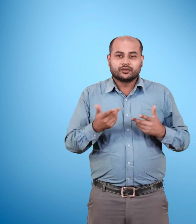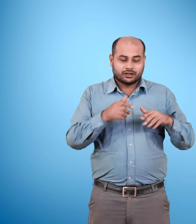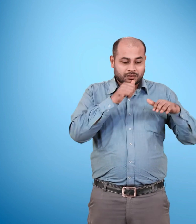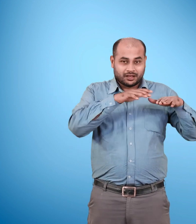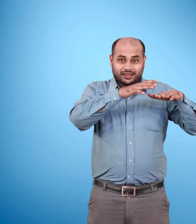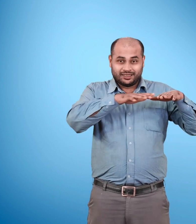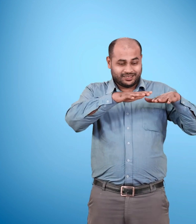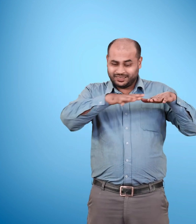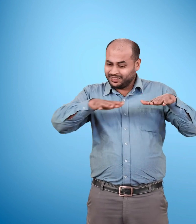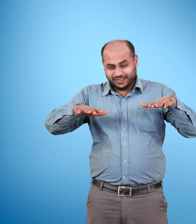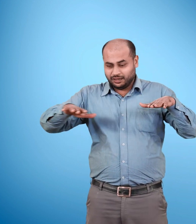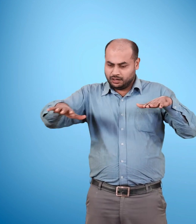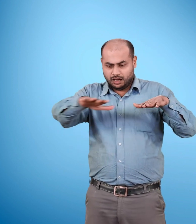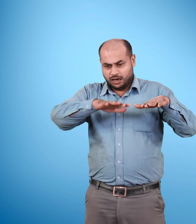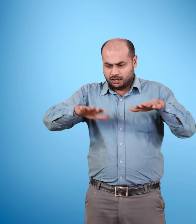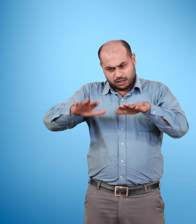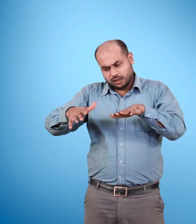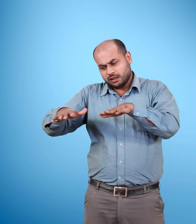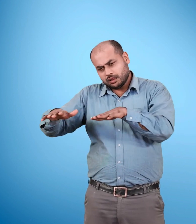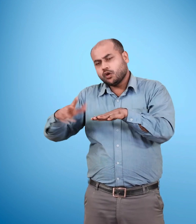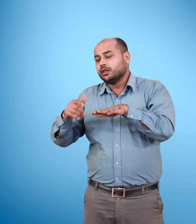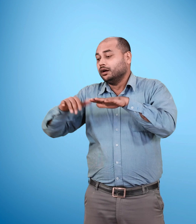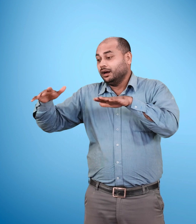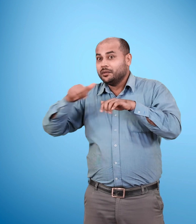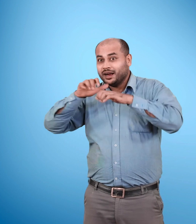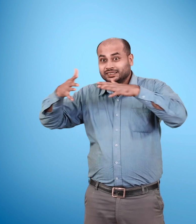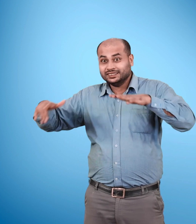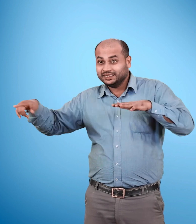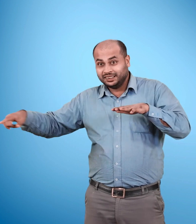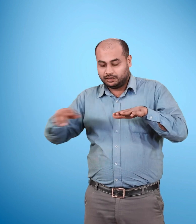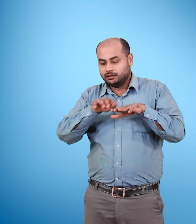and ultimately fall into a sea or an ocean.